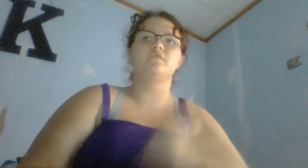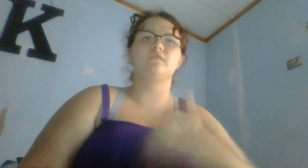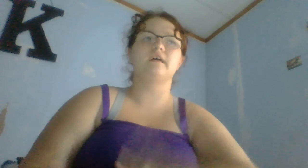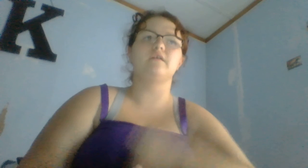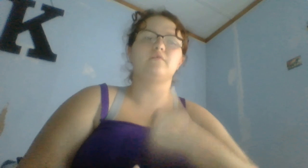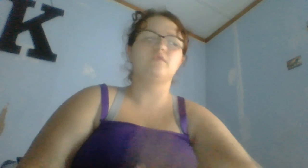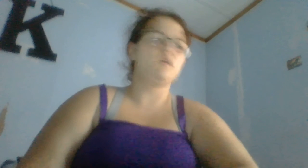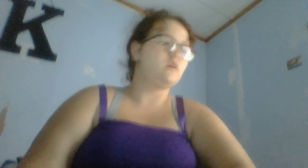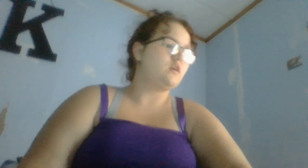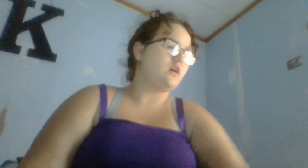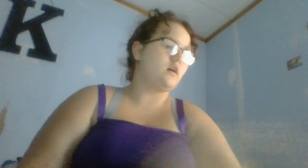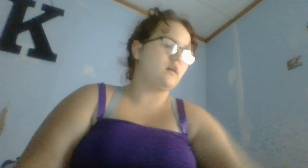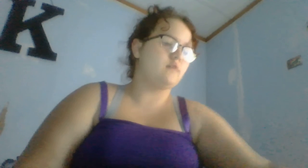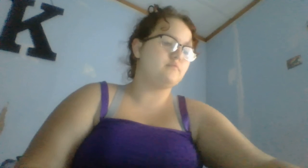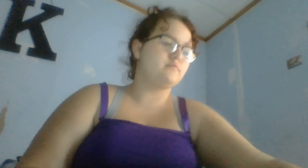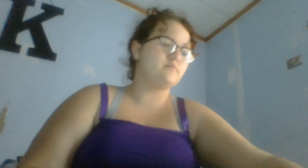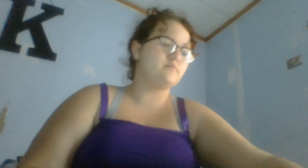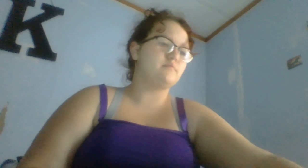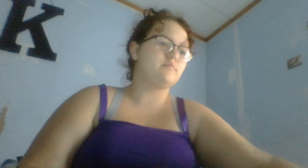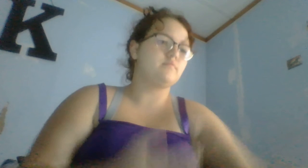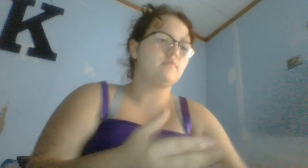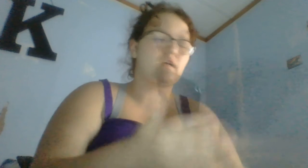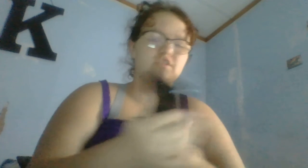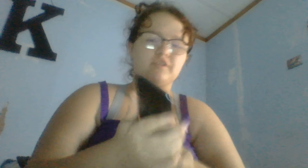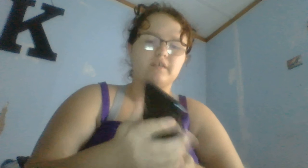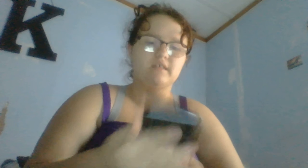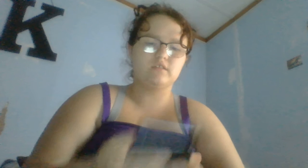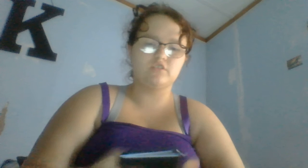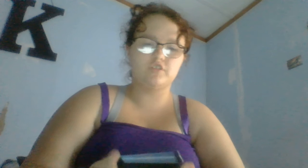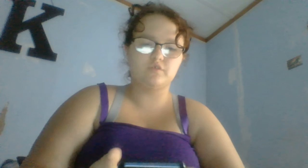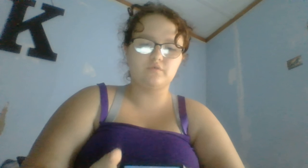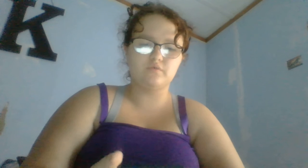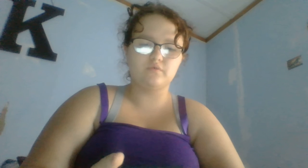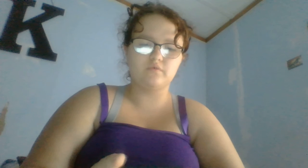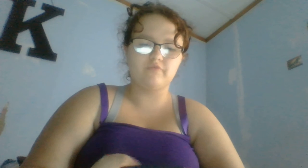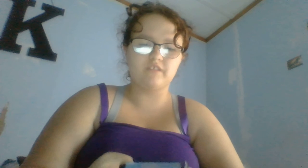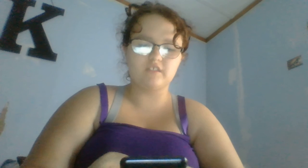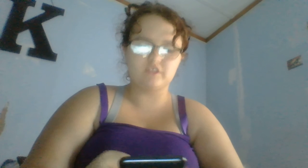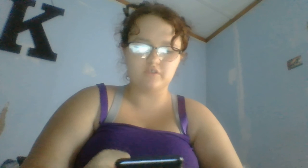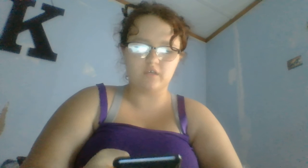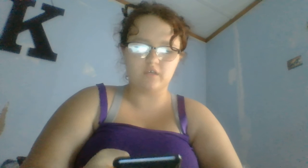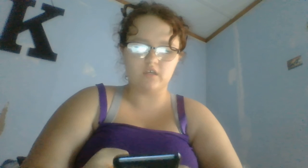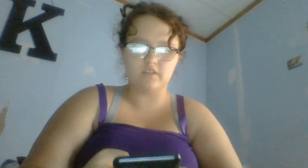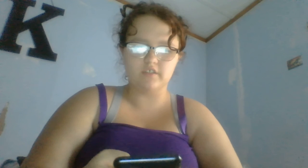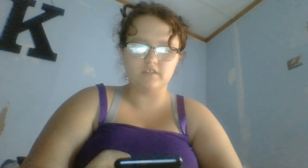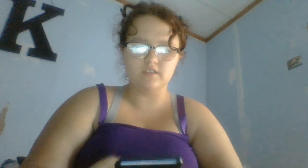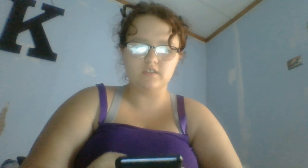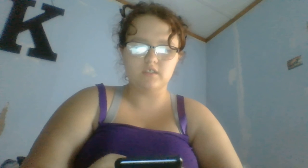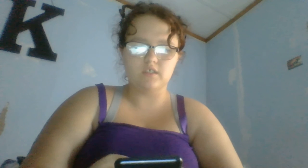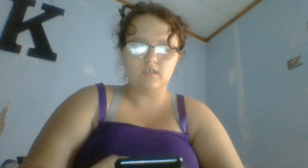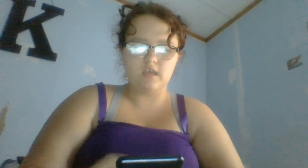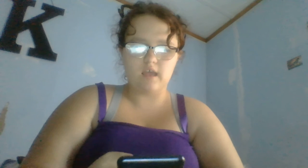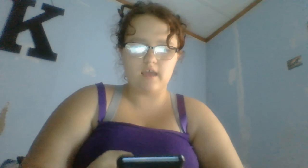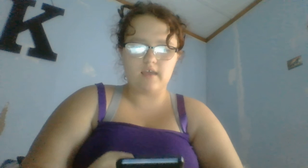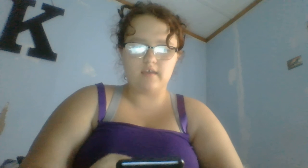hit um until you hit two fifty two dollars and